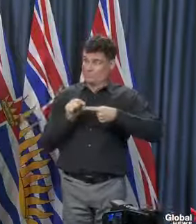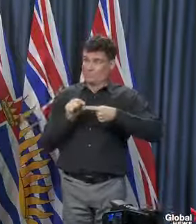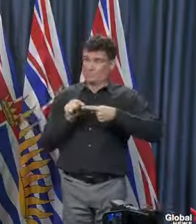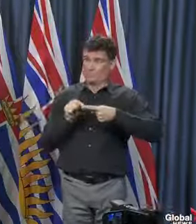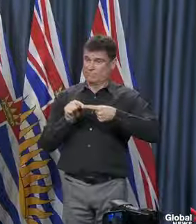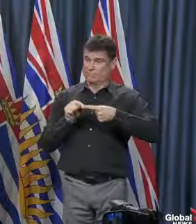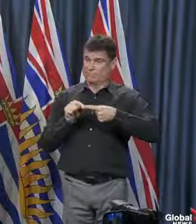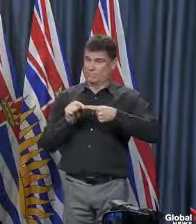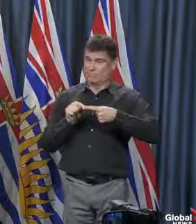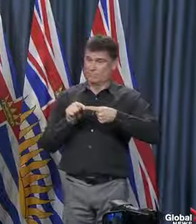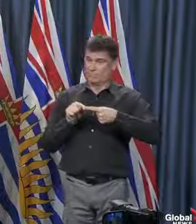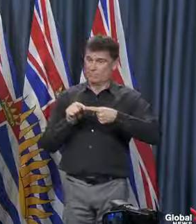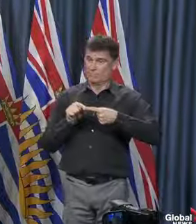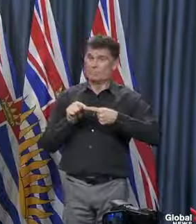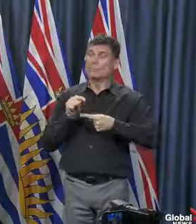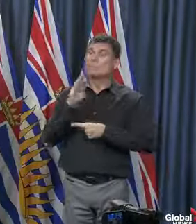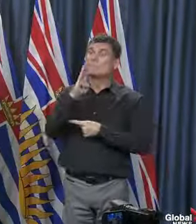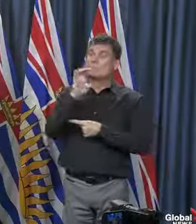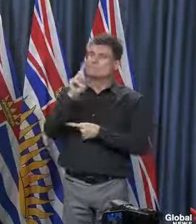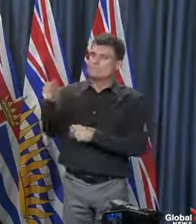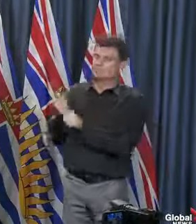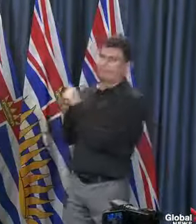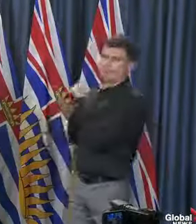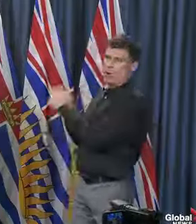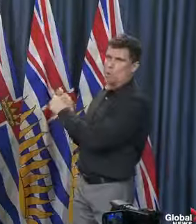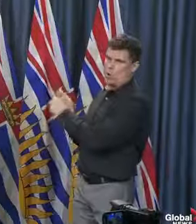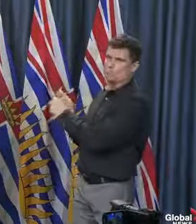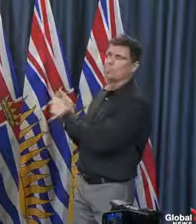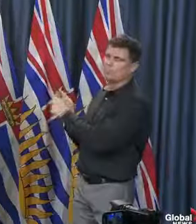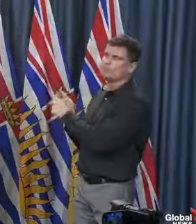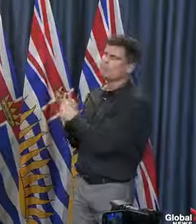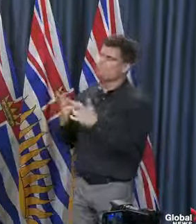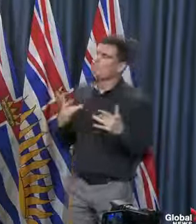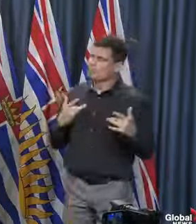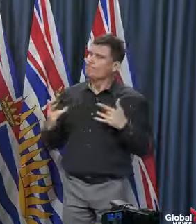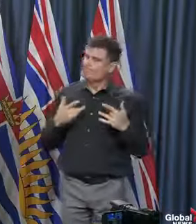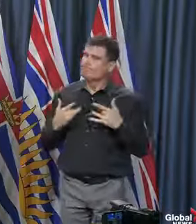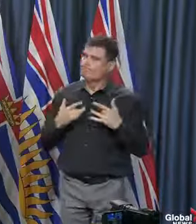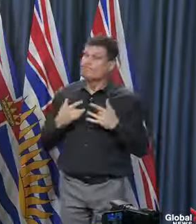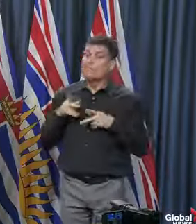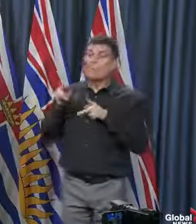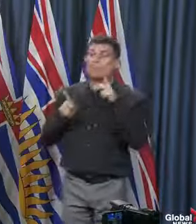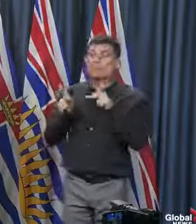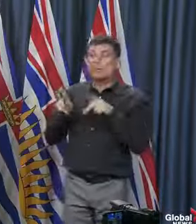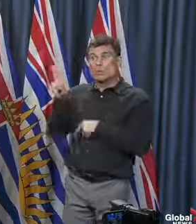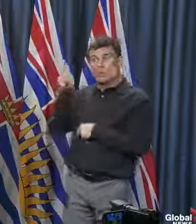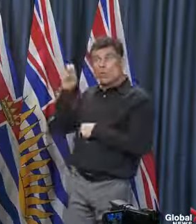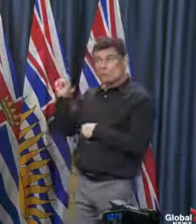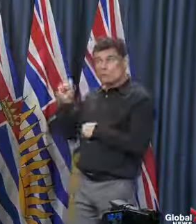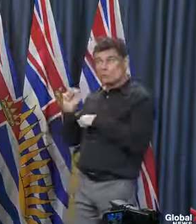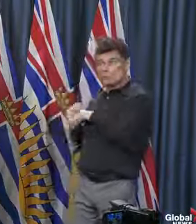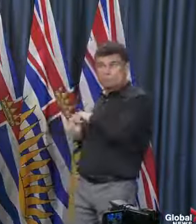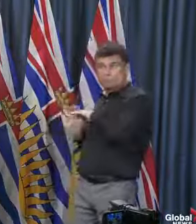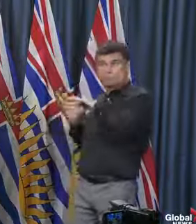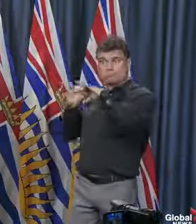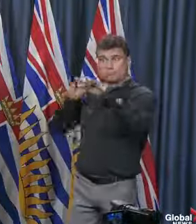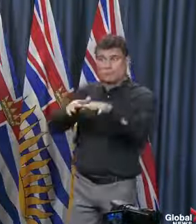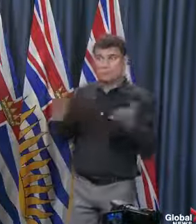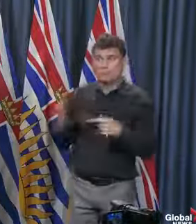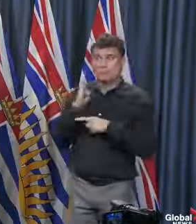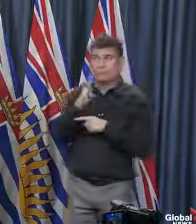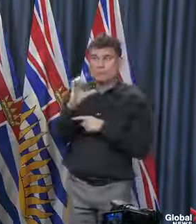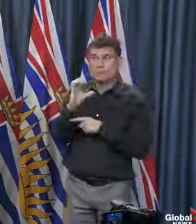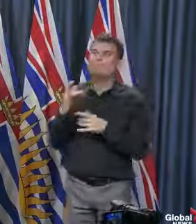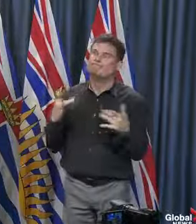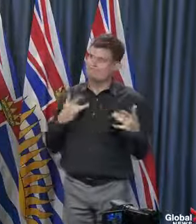concerned that access from visitors from the United States continues to be allowed, given